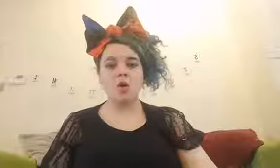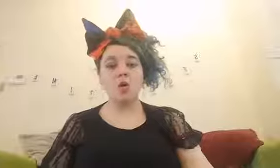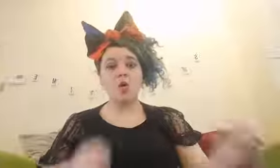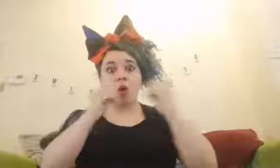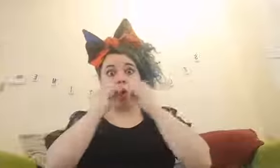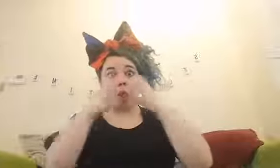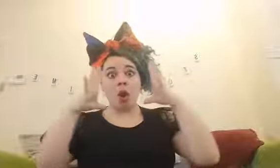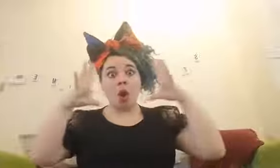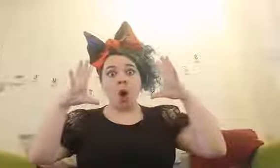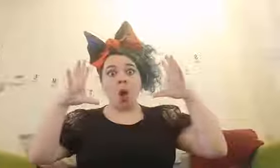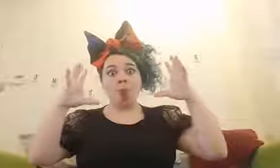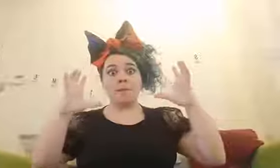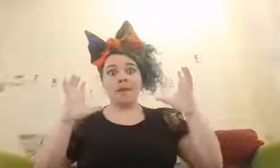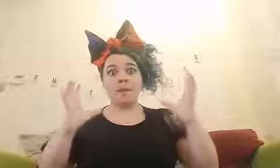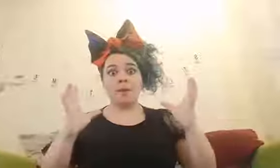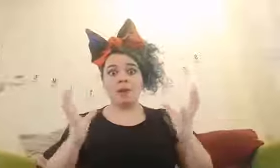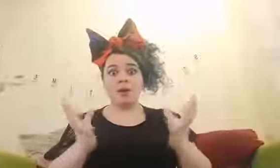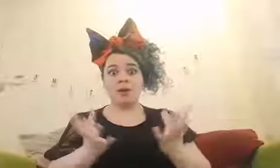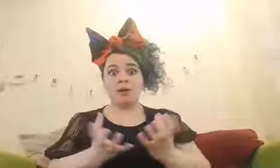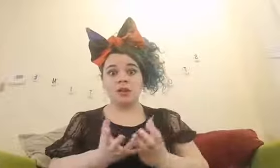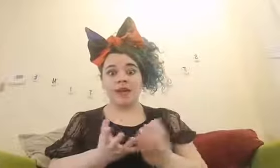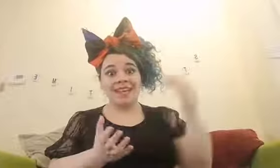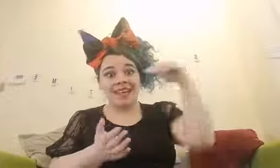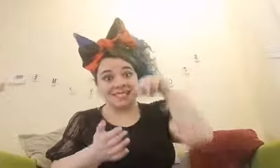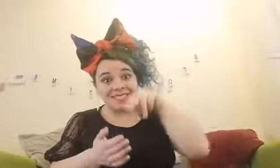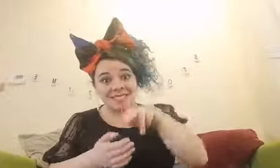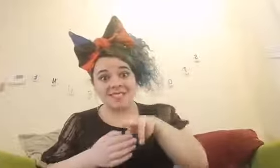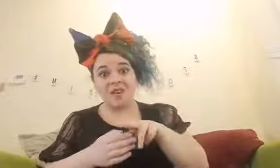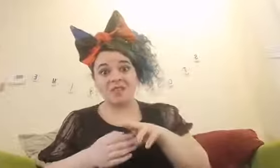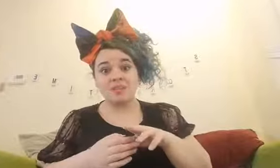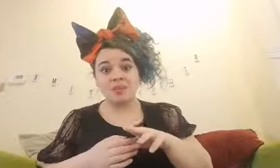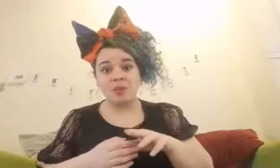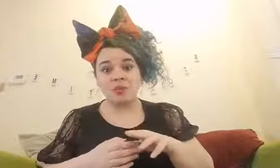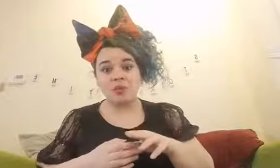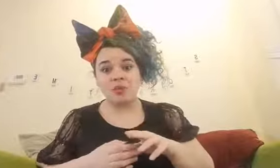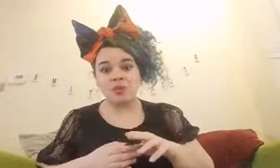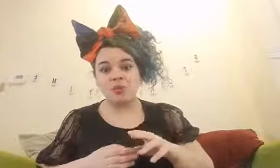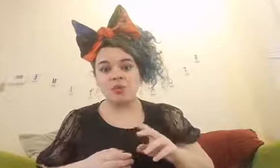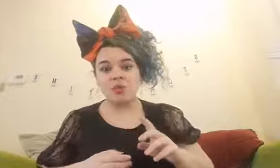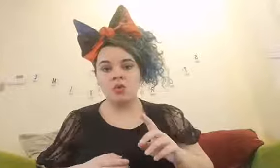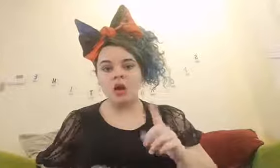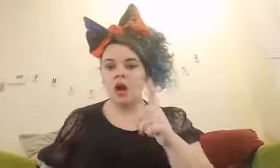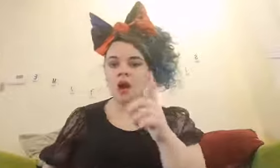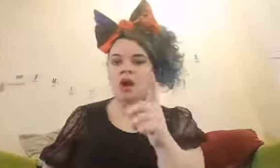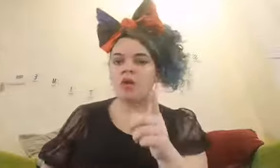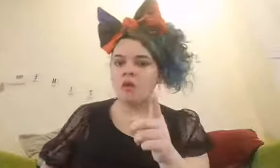Ooh, or blow a big bubble and get inside the bubble. Ooh,